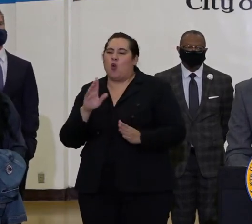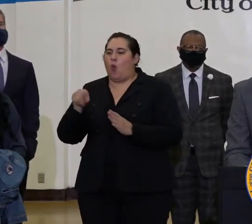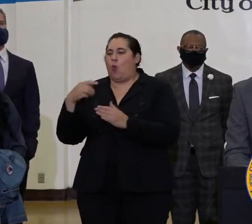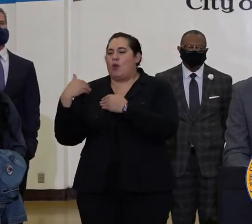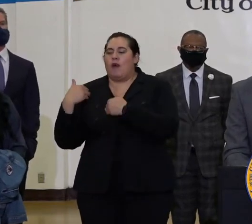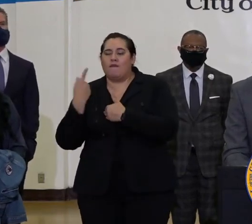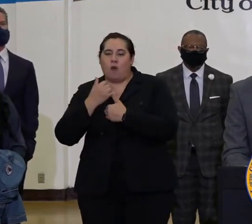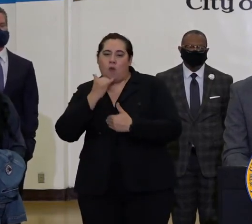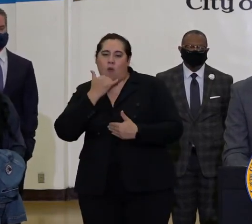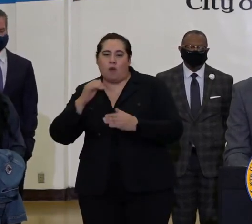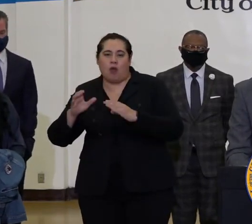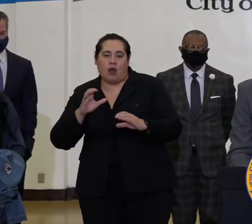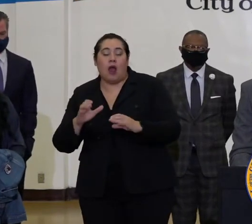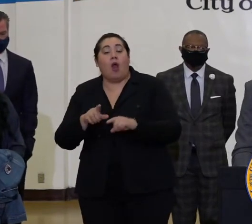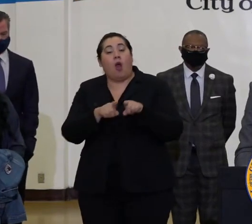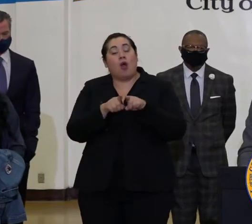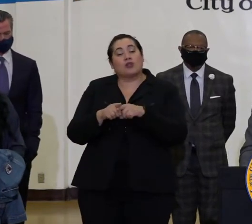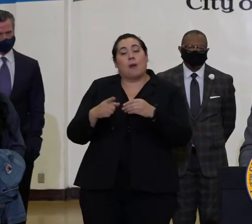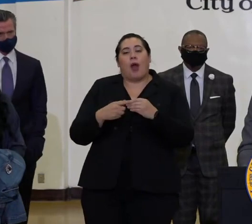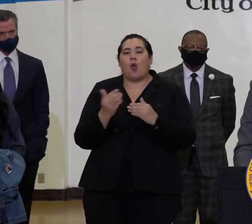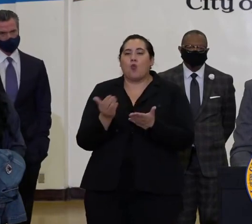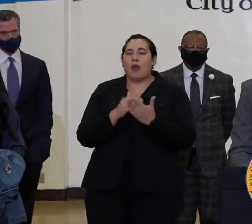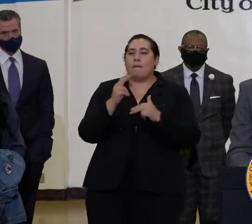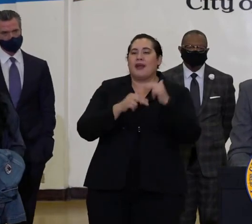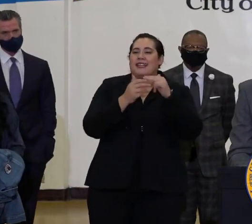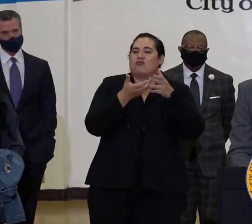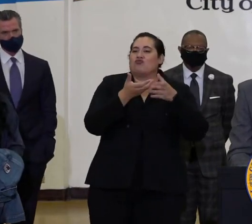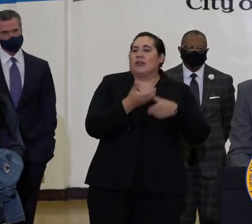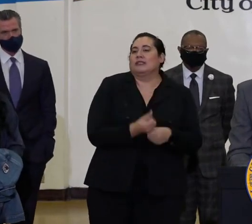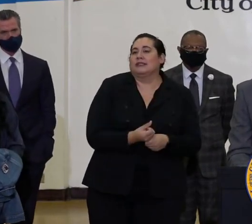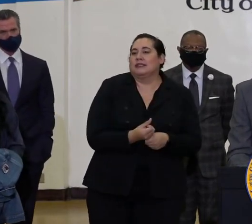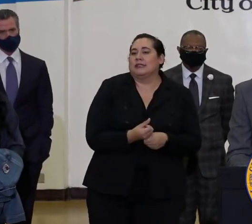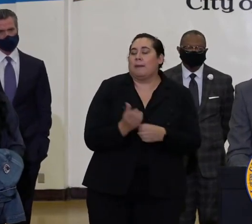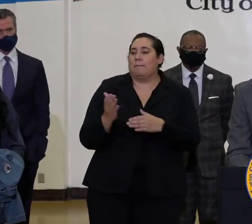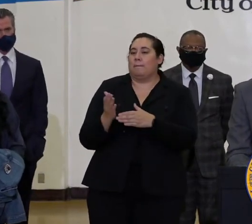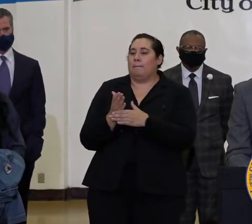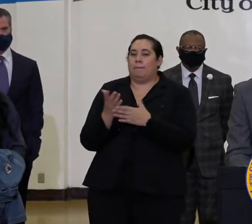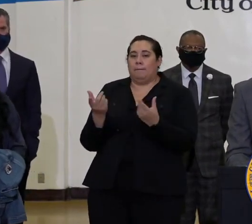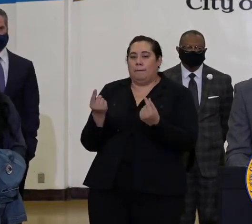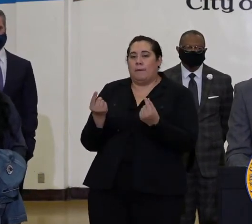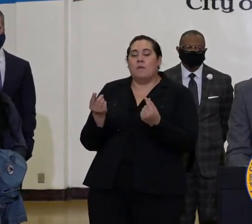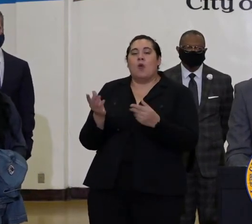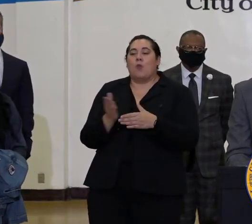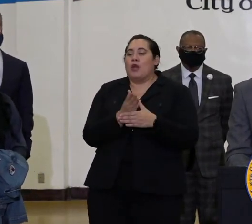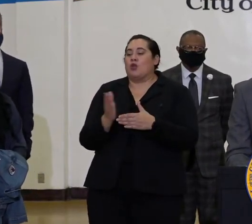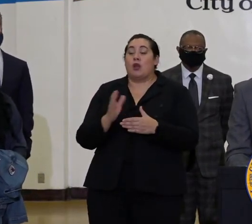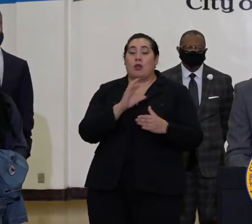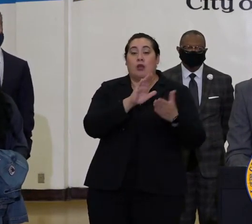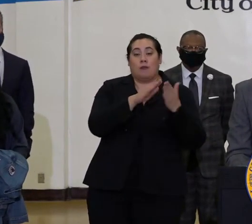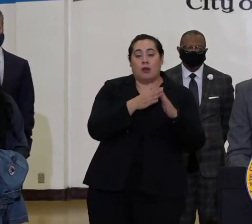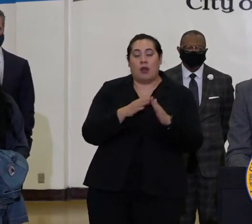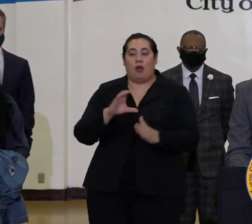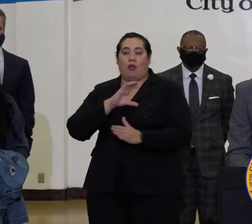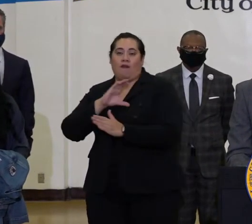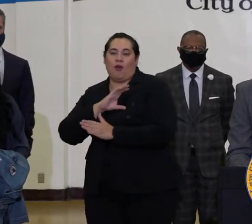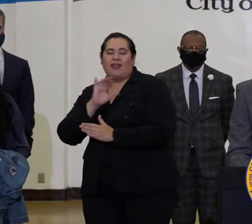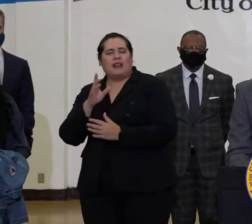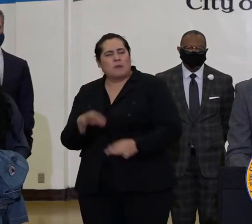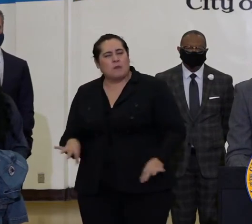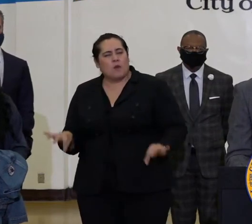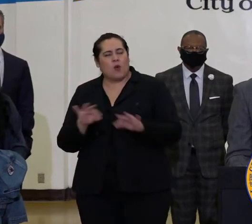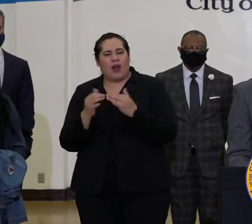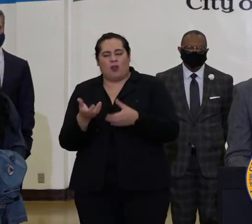for their misconduct, it's also about rebuilding trust between our communities and law enforcement, and that's critical right